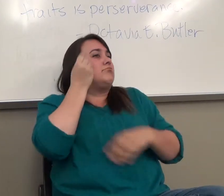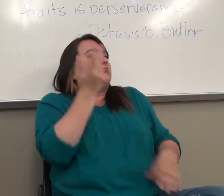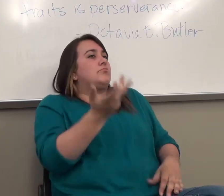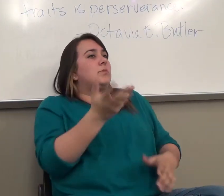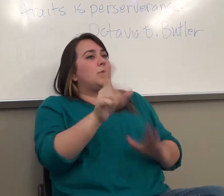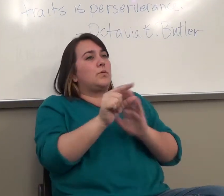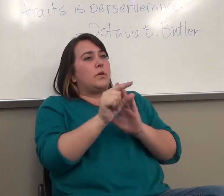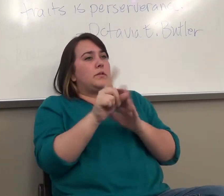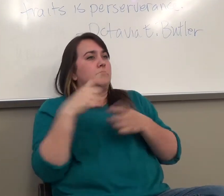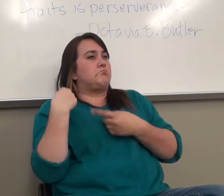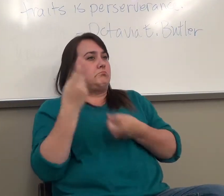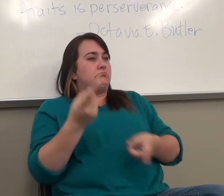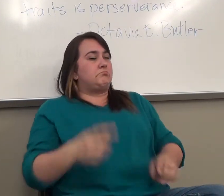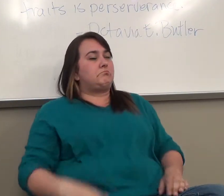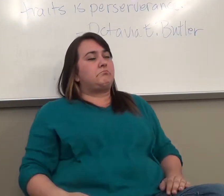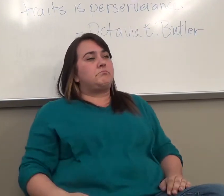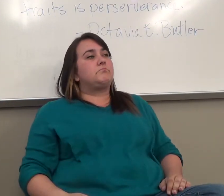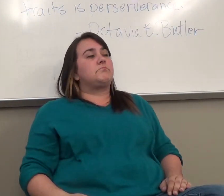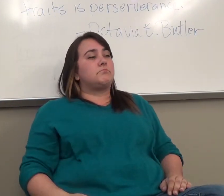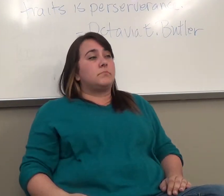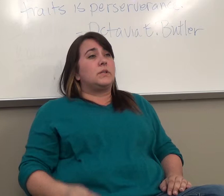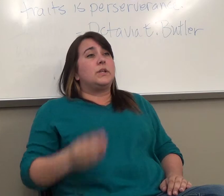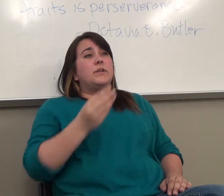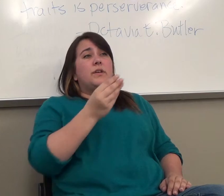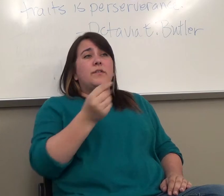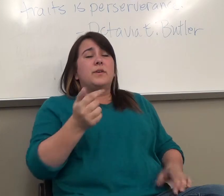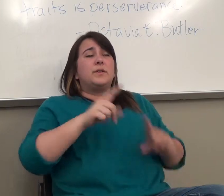are. Now, there's a couple of different